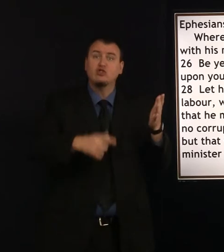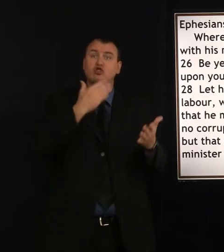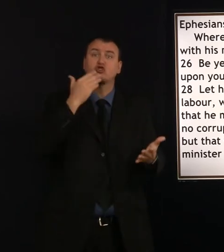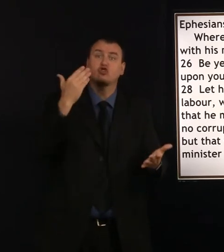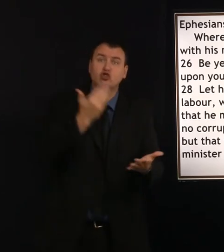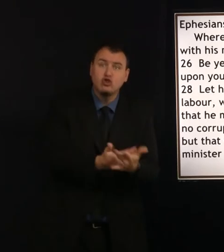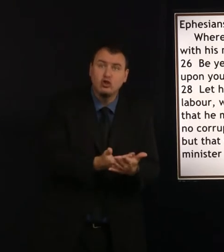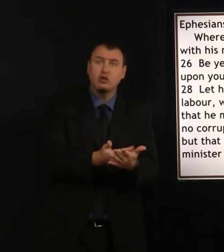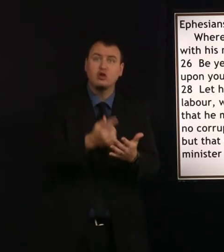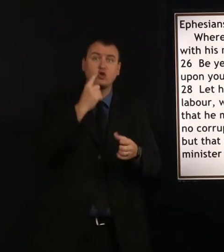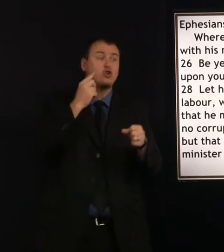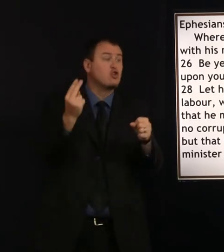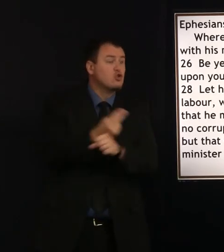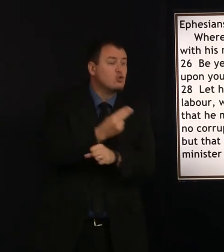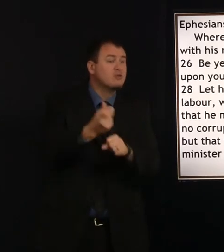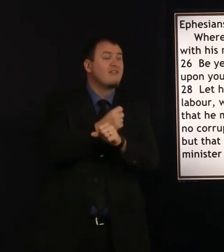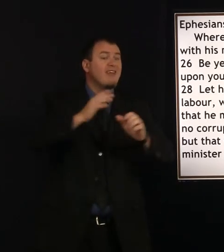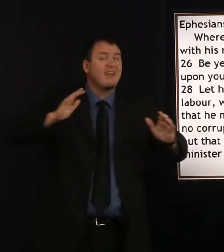of edifying,